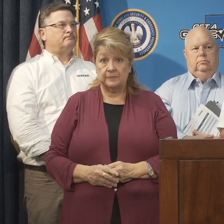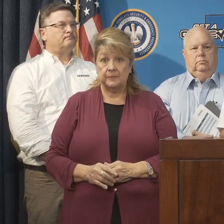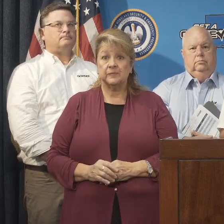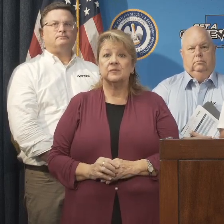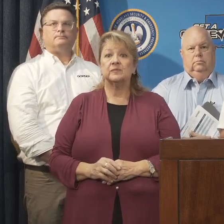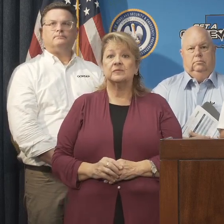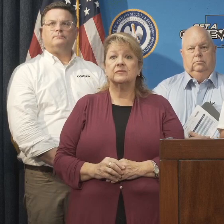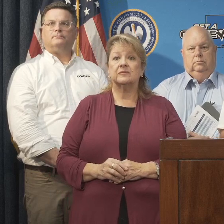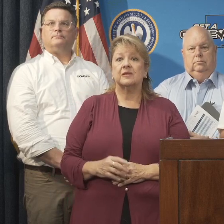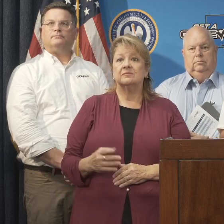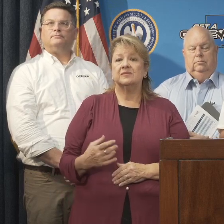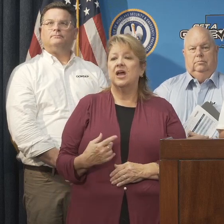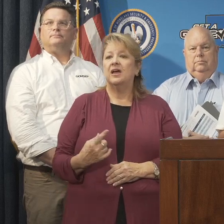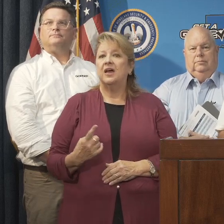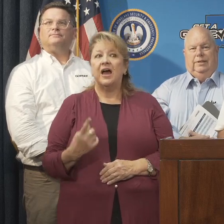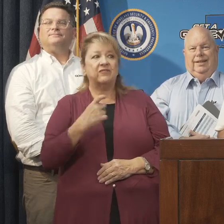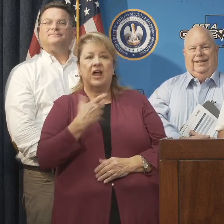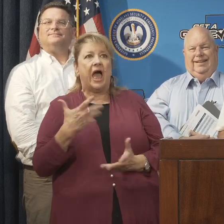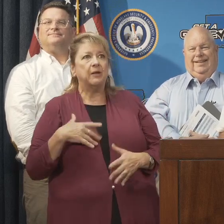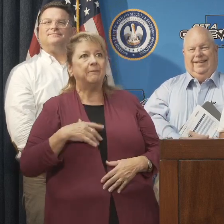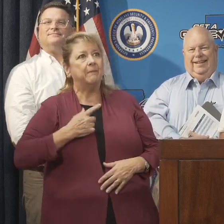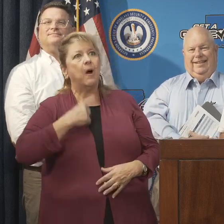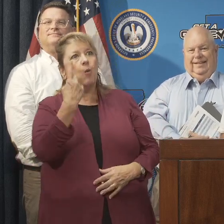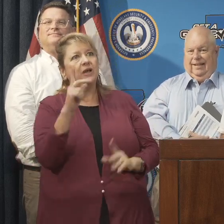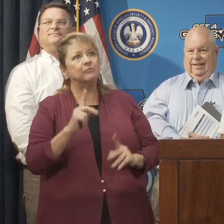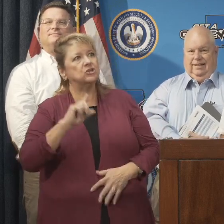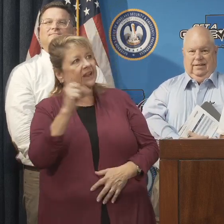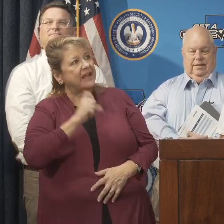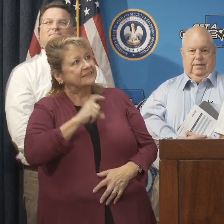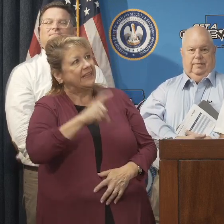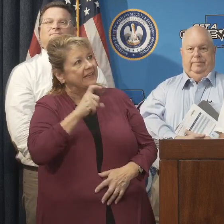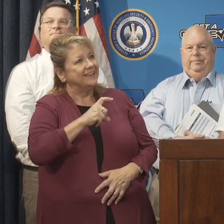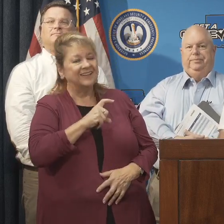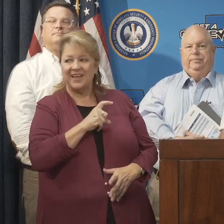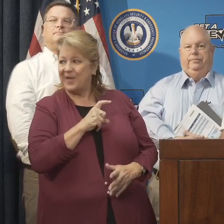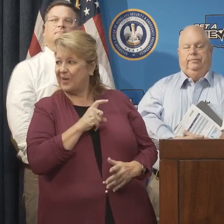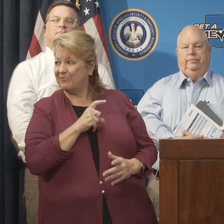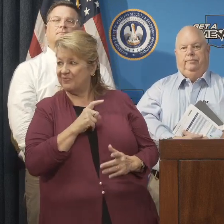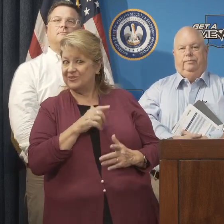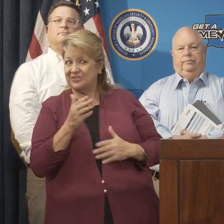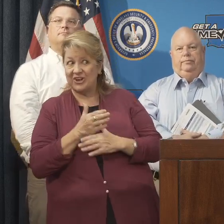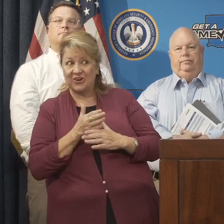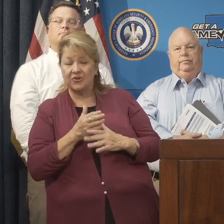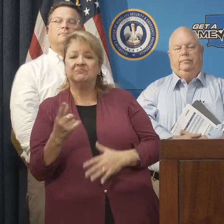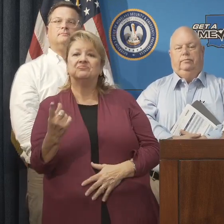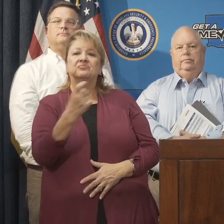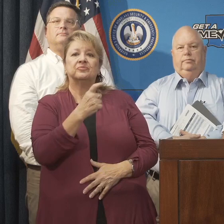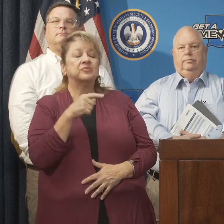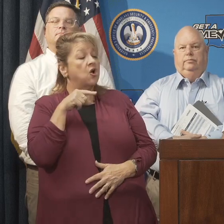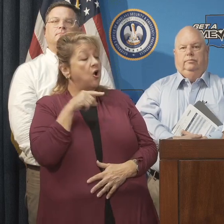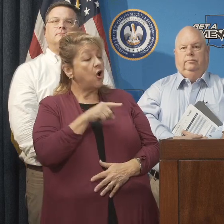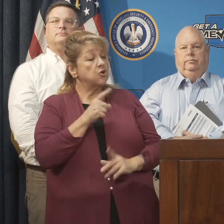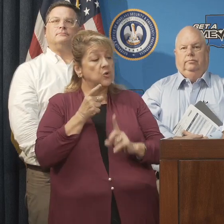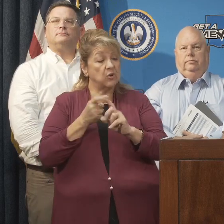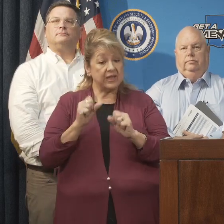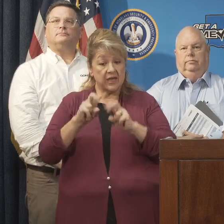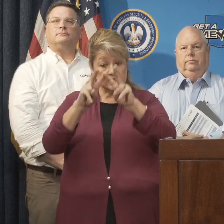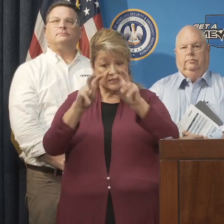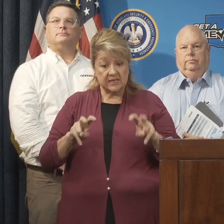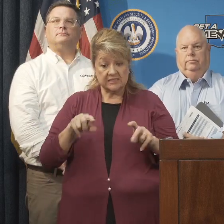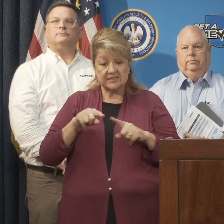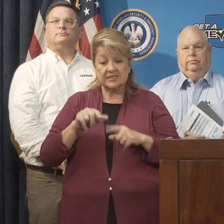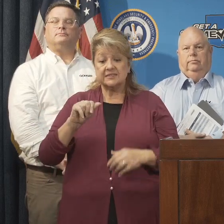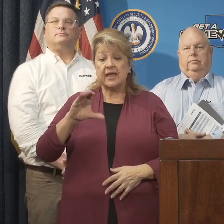I've got, I don't want to hog that. But I'm wondering if you all are at a point where you can assess, how much of this